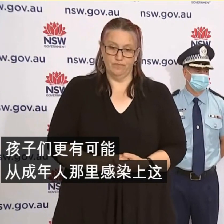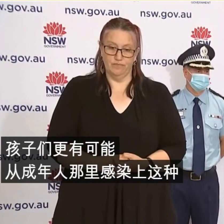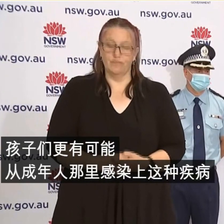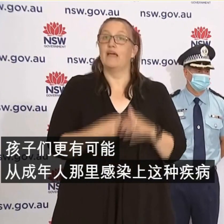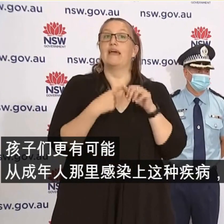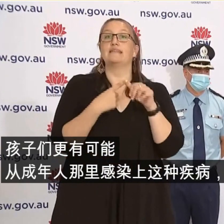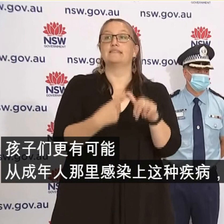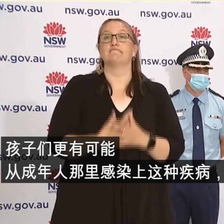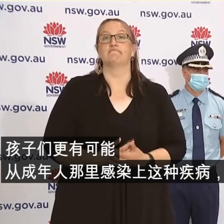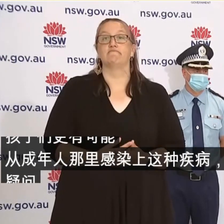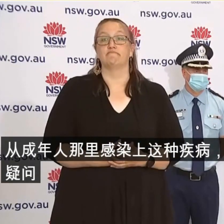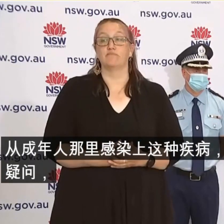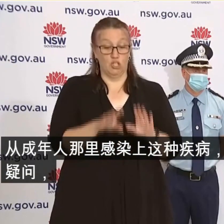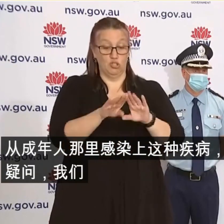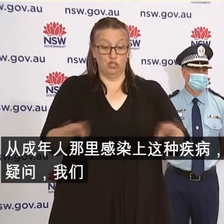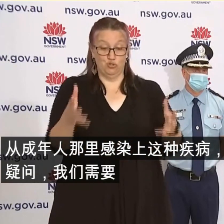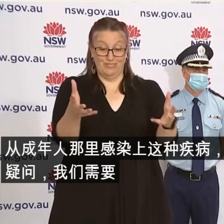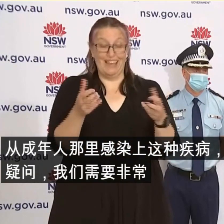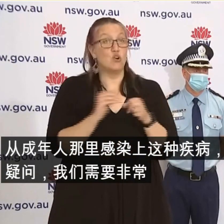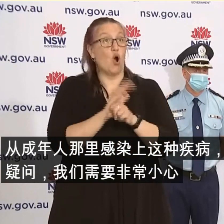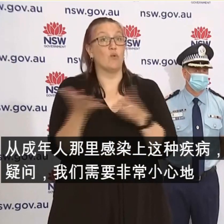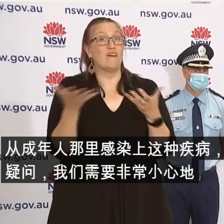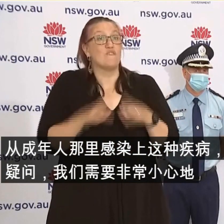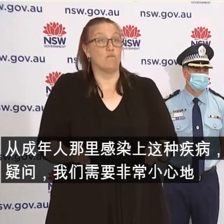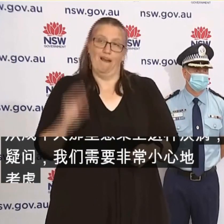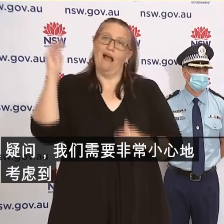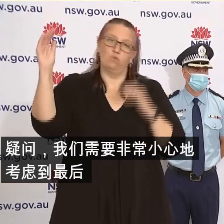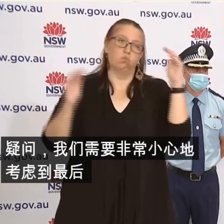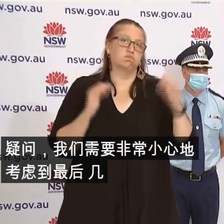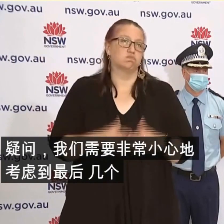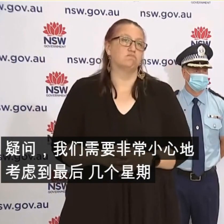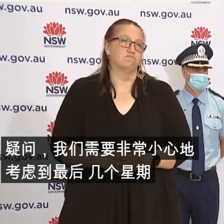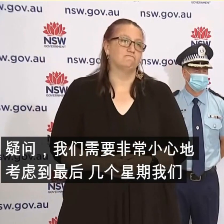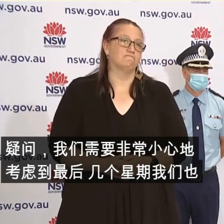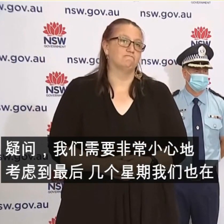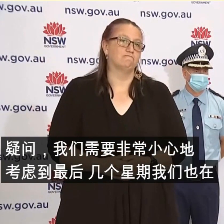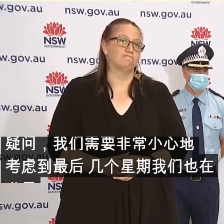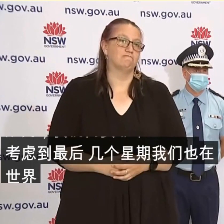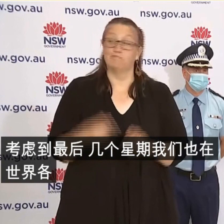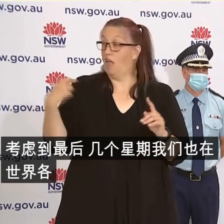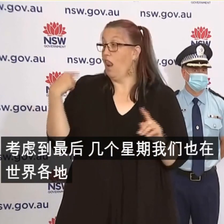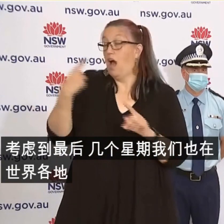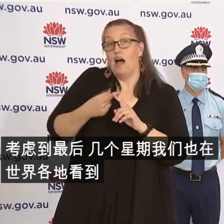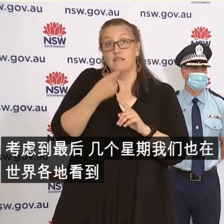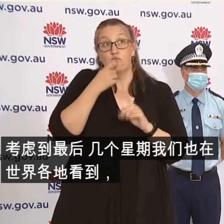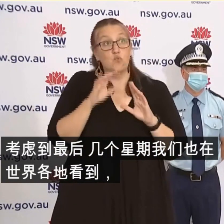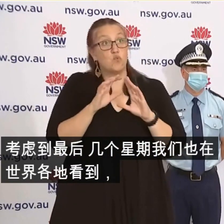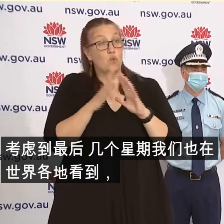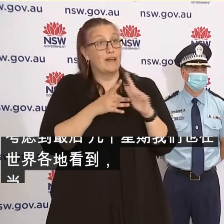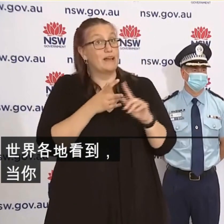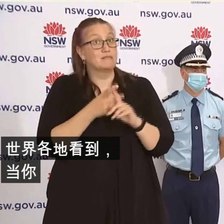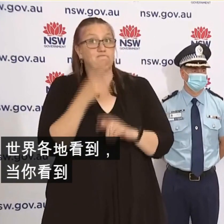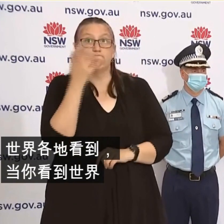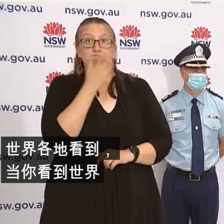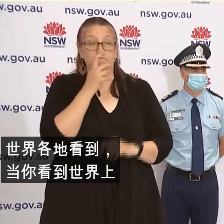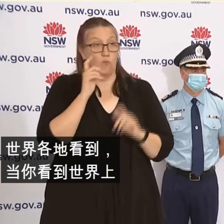from adults. And so there's no doubt we need to tread very carefully. Given the last few weeks we've seen also around the world, it's very